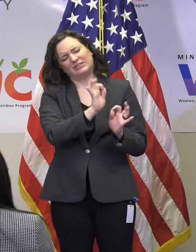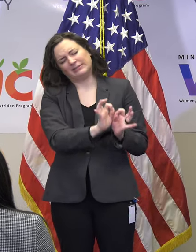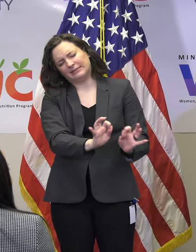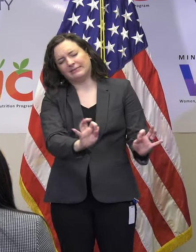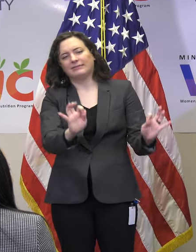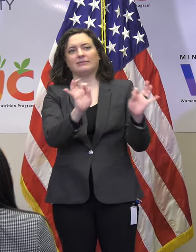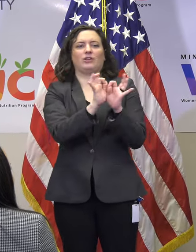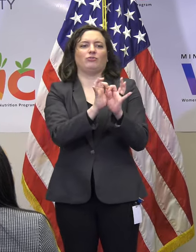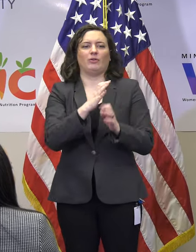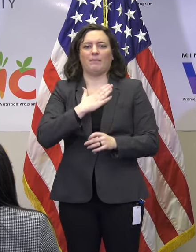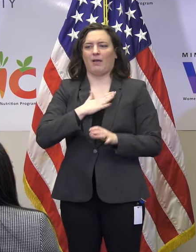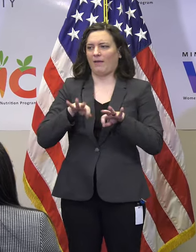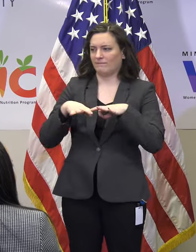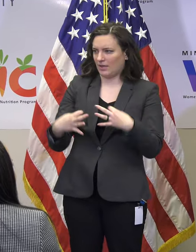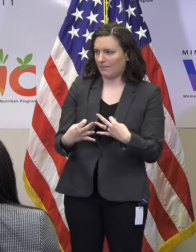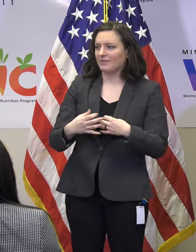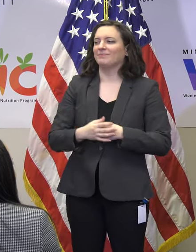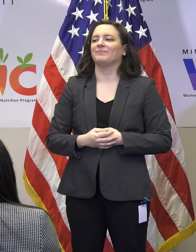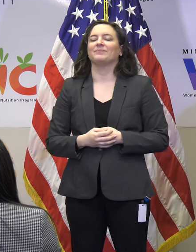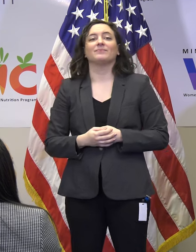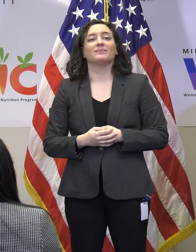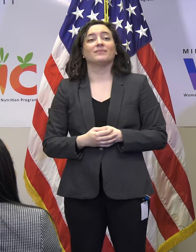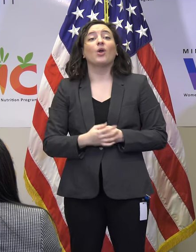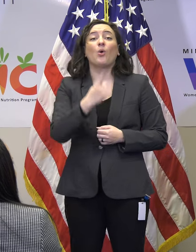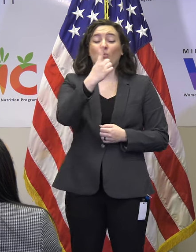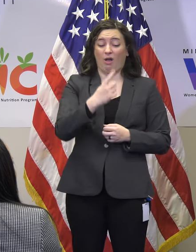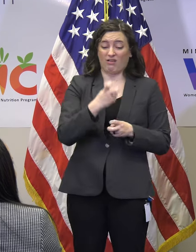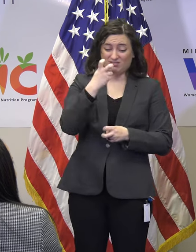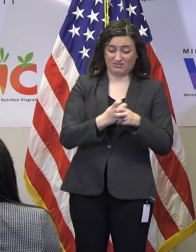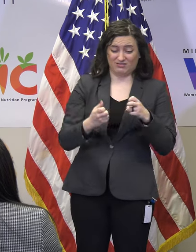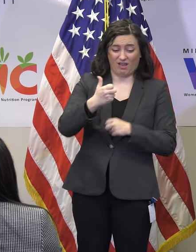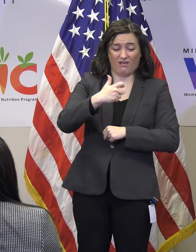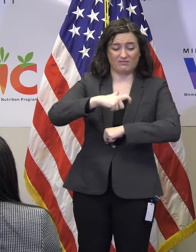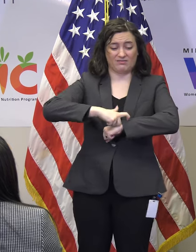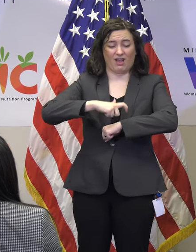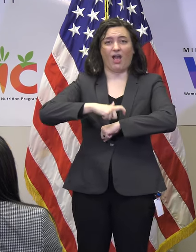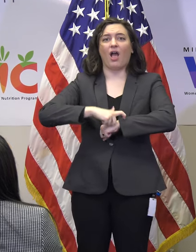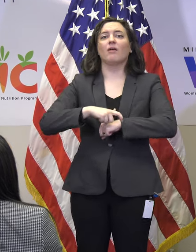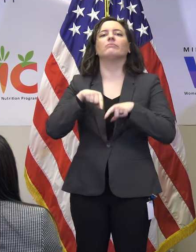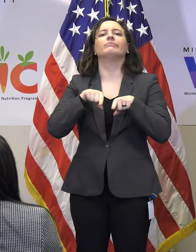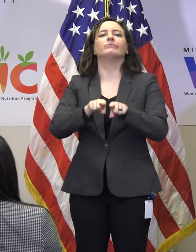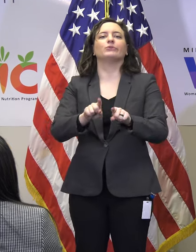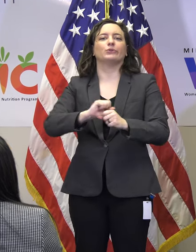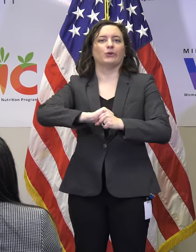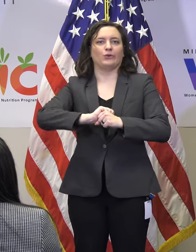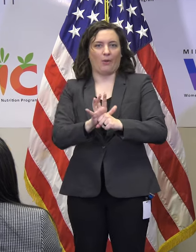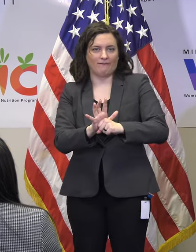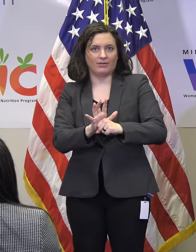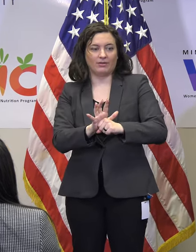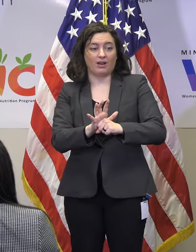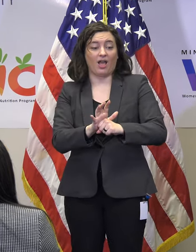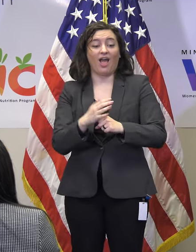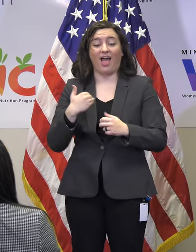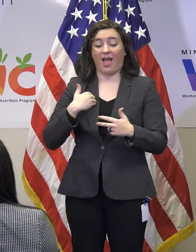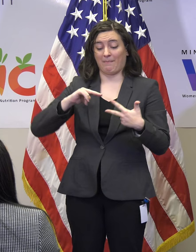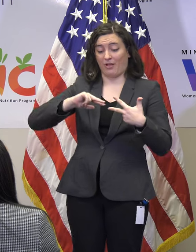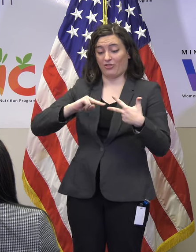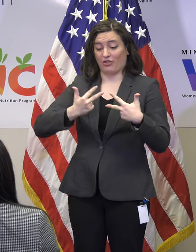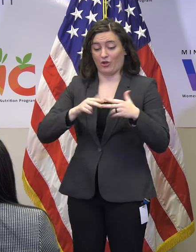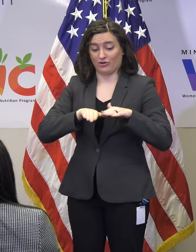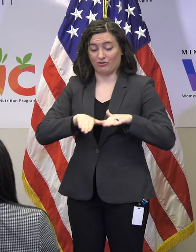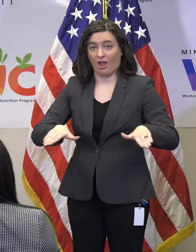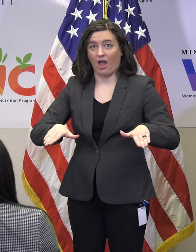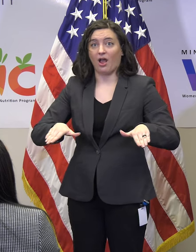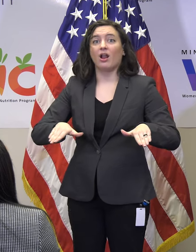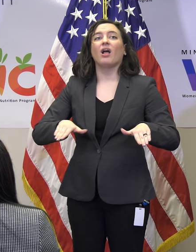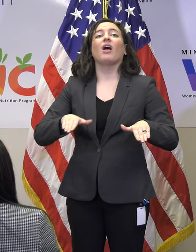family. One of the toughest times of my life was during COVID. I had my 3rd child during the formula shortage and recall.